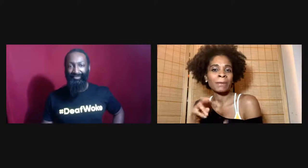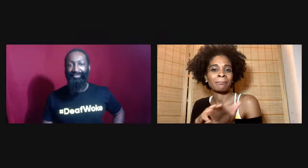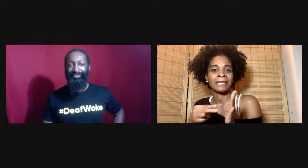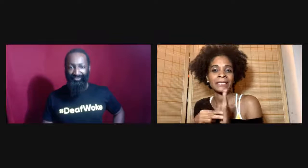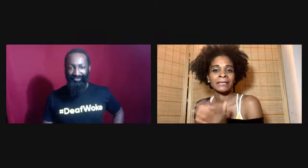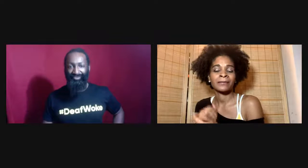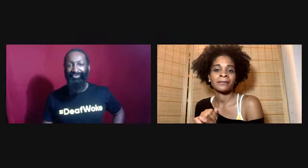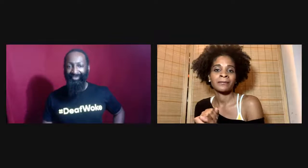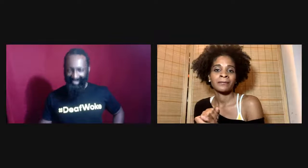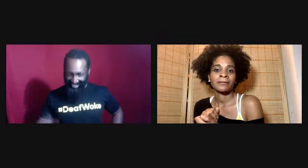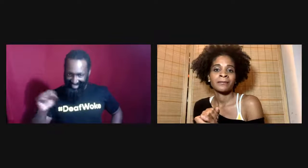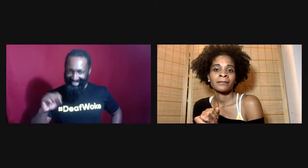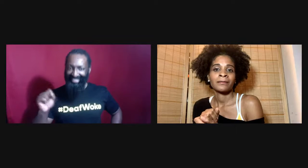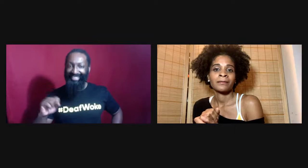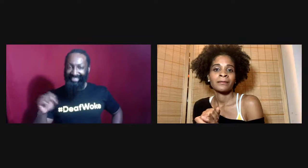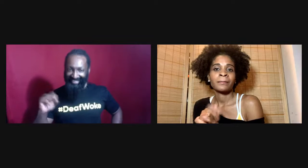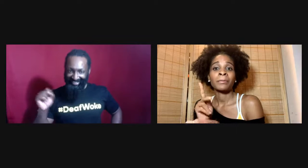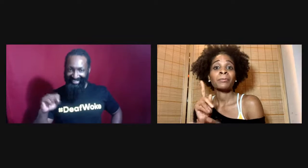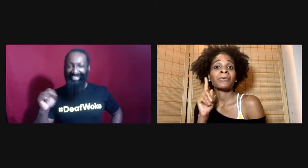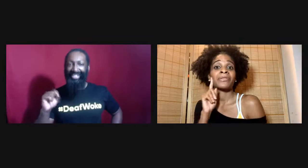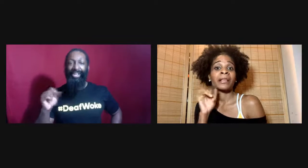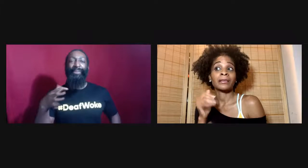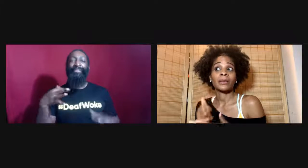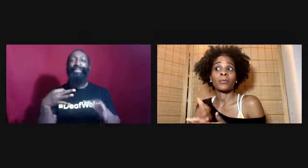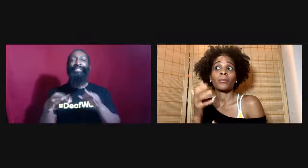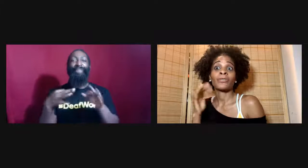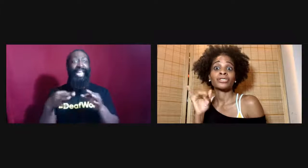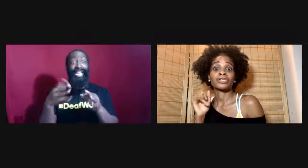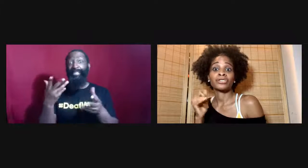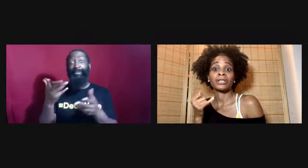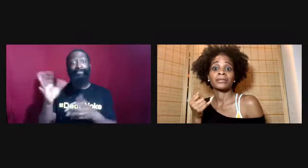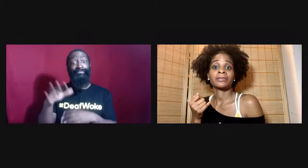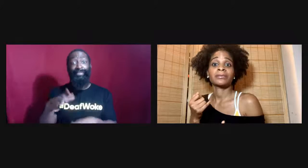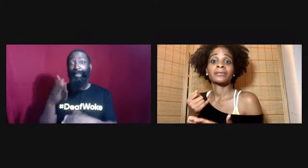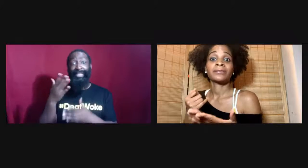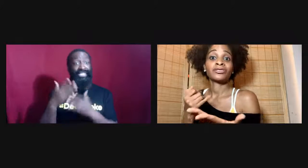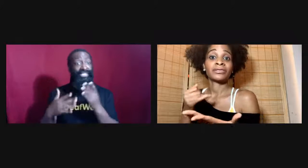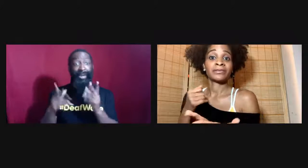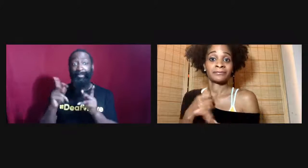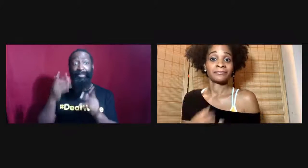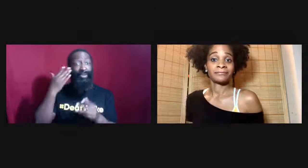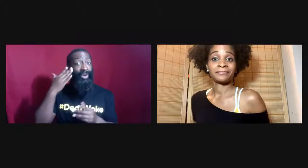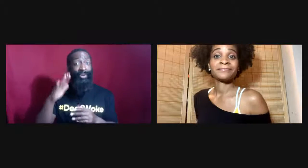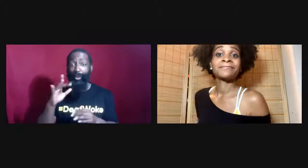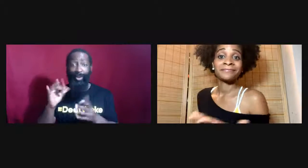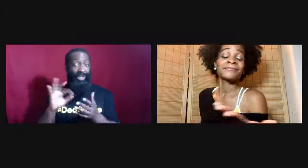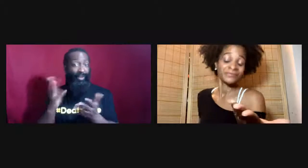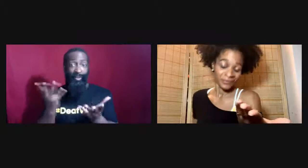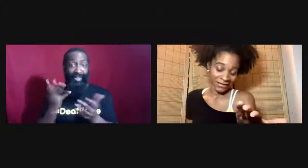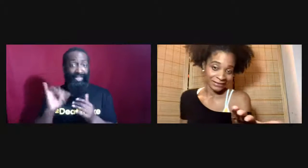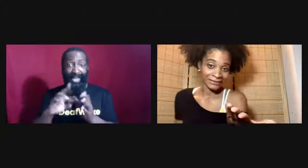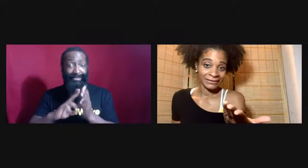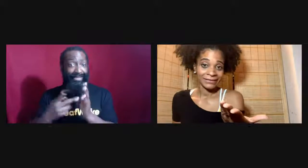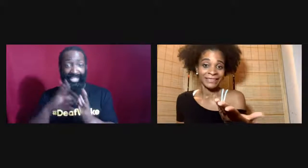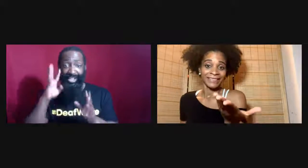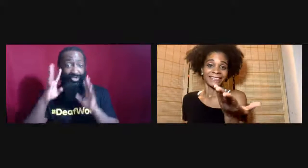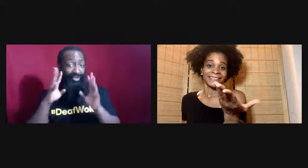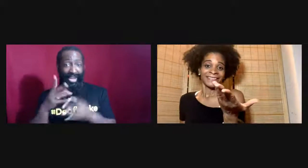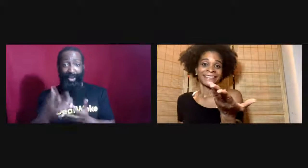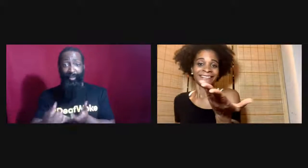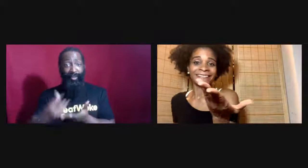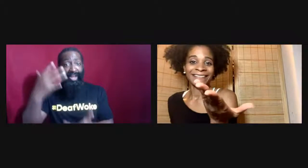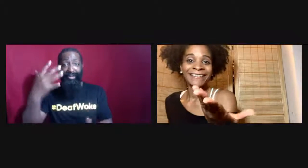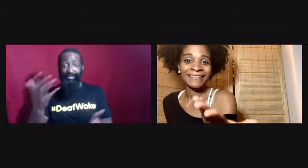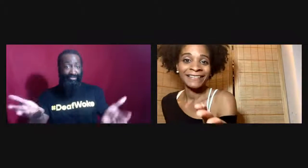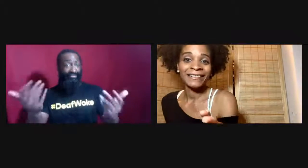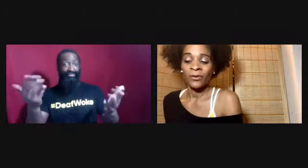to create wealth. You know what I mean? Mm-hmm. Mm-hmm. People think that. Now, some people don't may